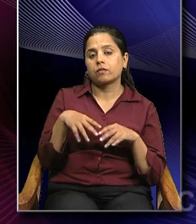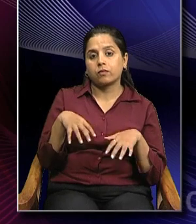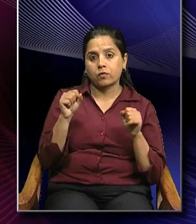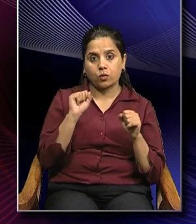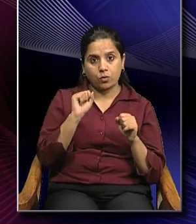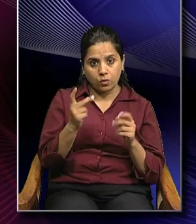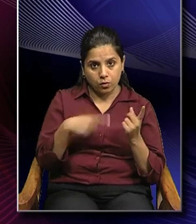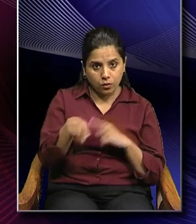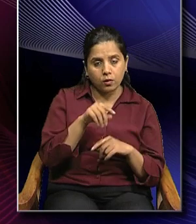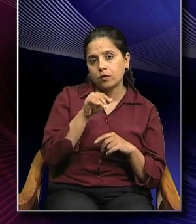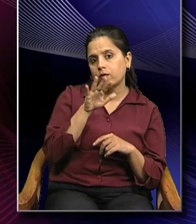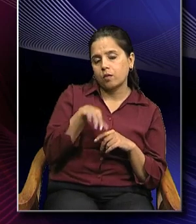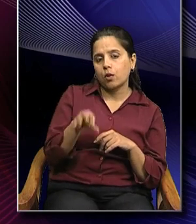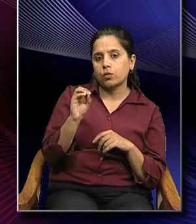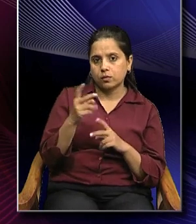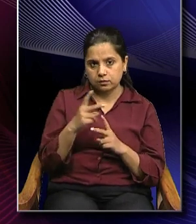of marketing